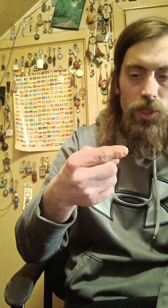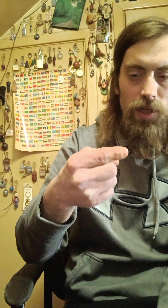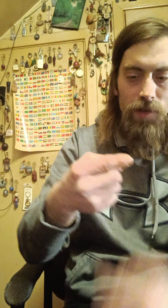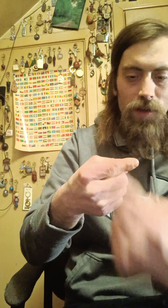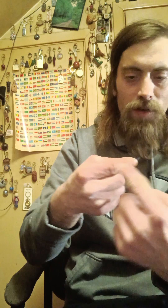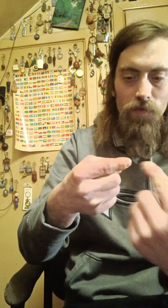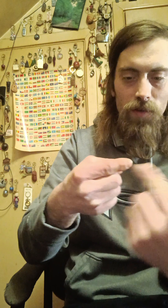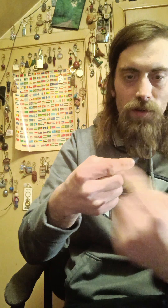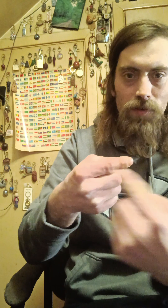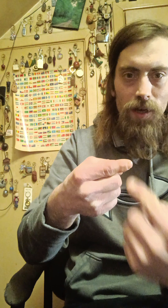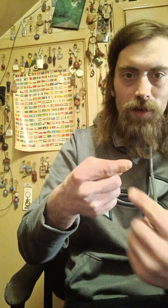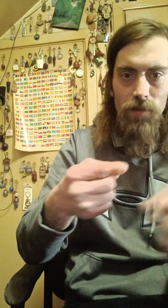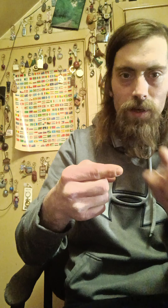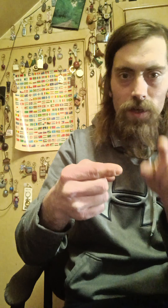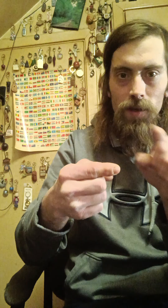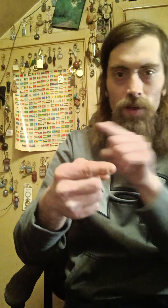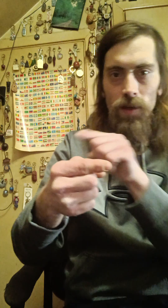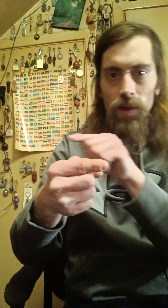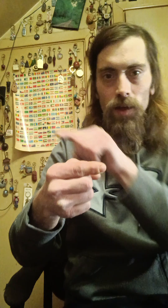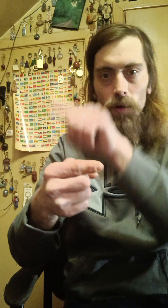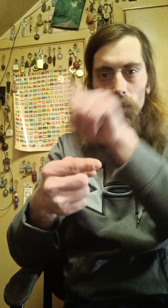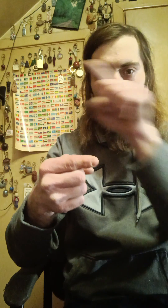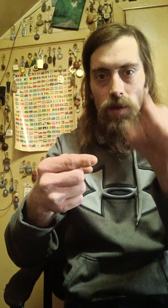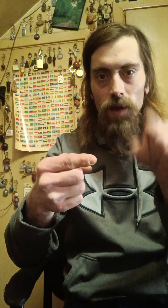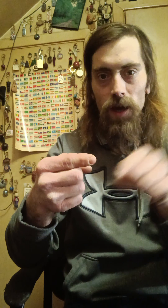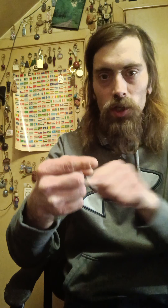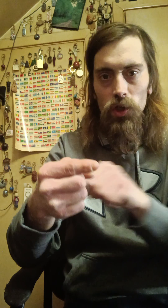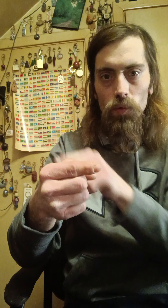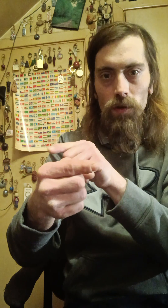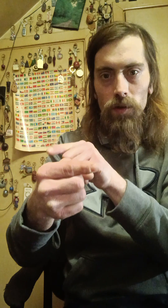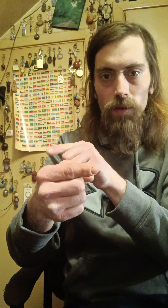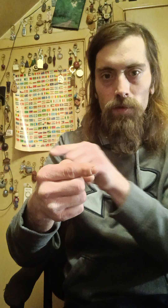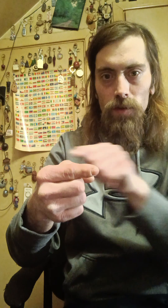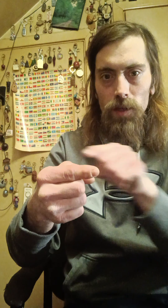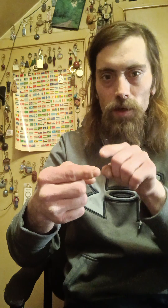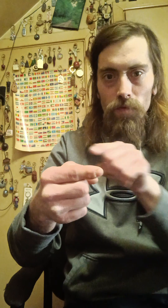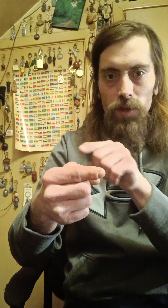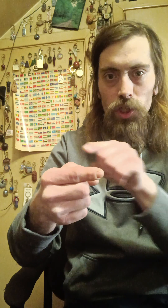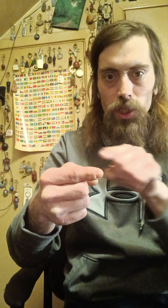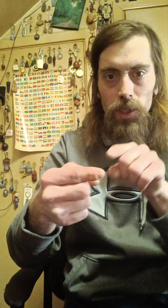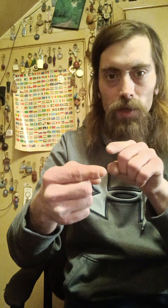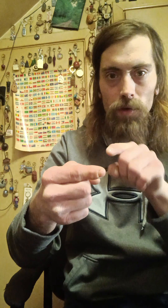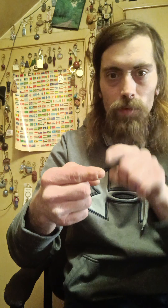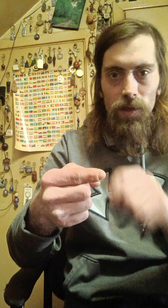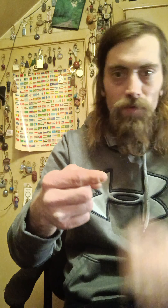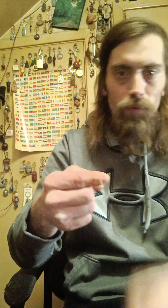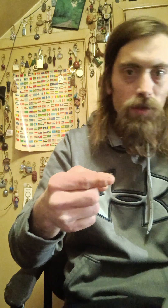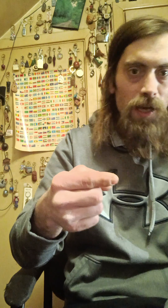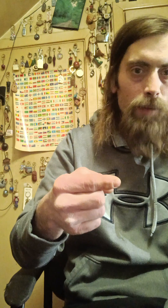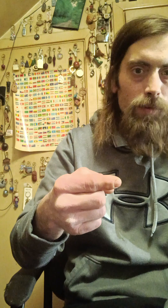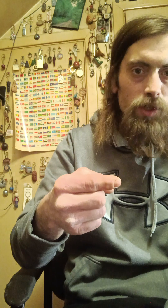and I think of this as like, the actual little stick of the G, you know what I mean, if it was a capital